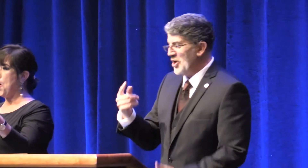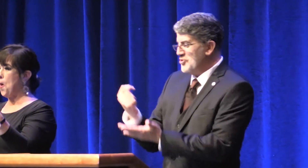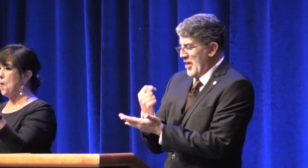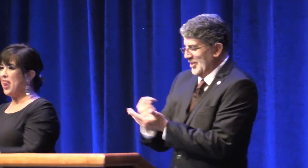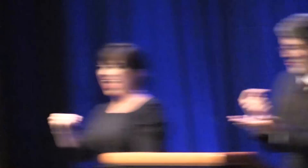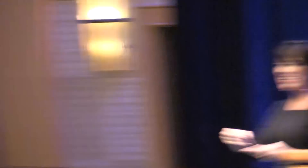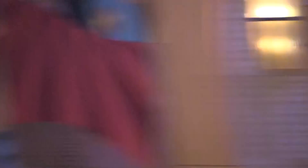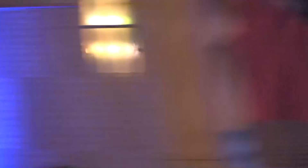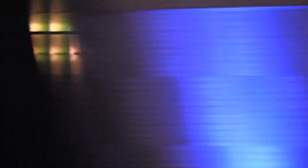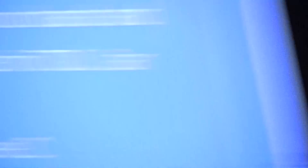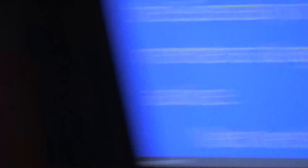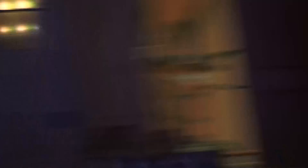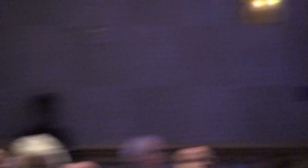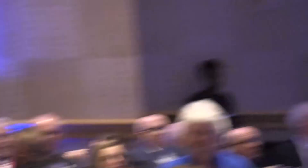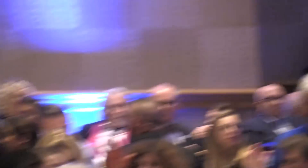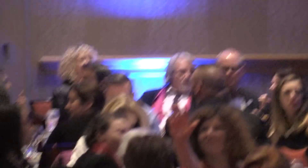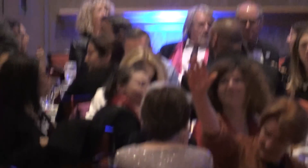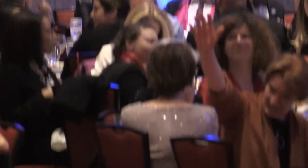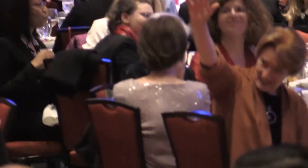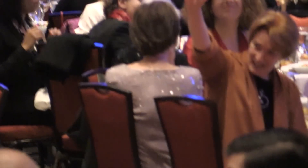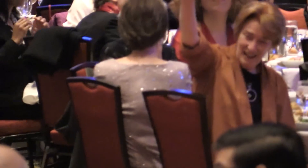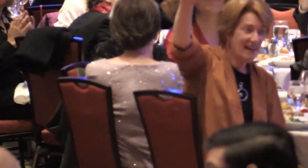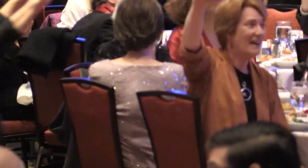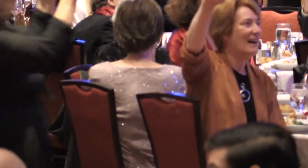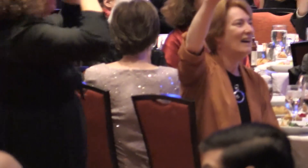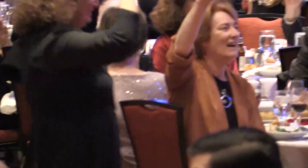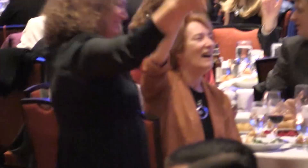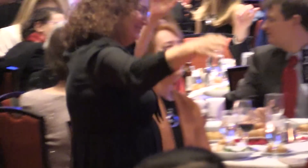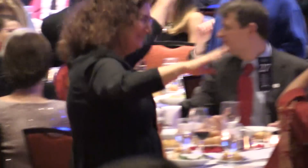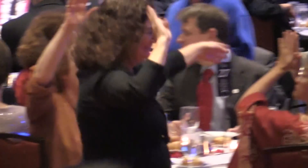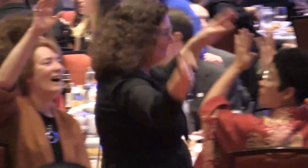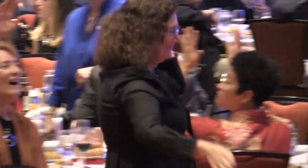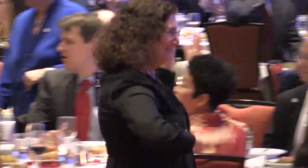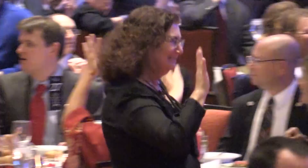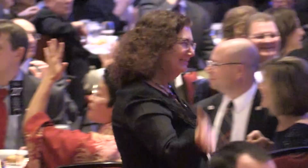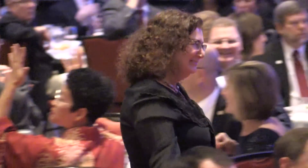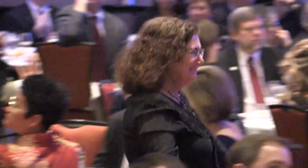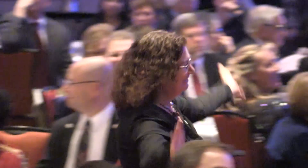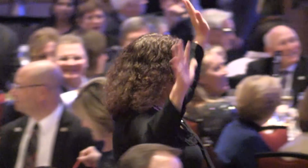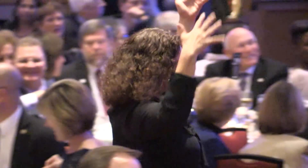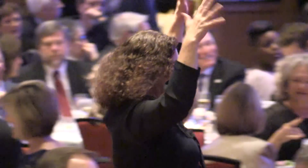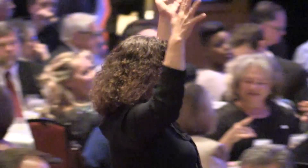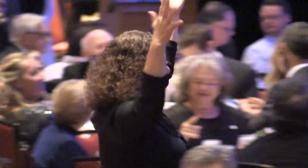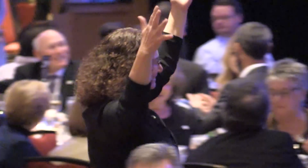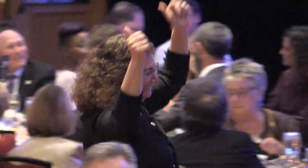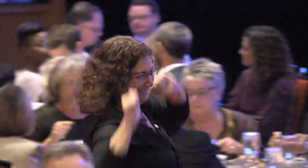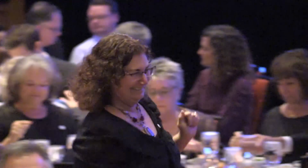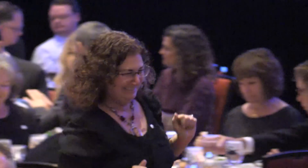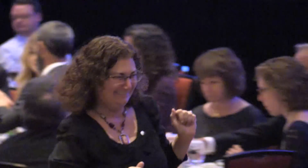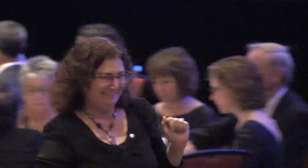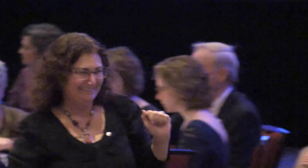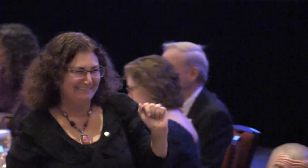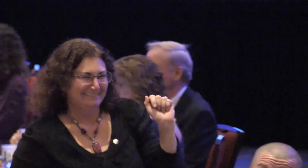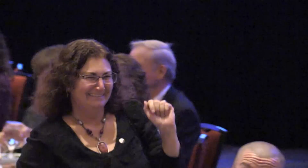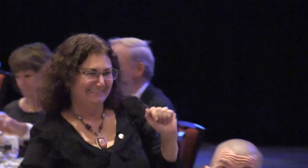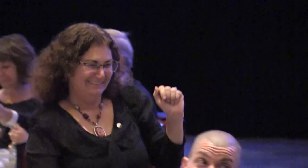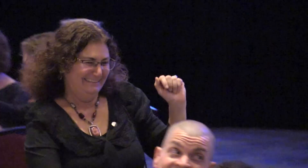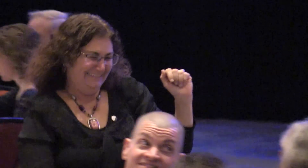There's a J on the end of that name. CM, you have a very long last name. And that's the Northeast representative. We